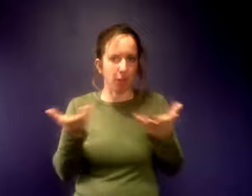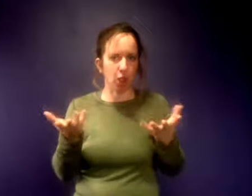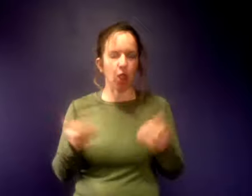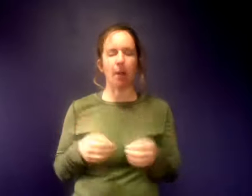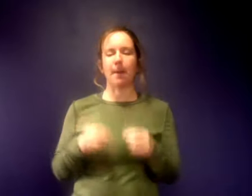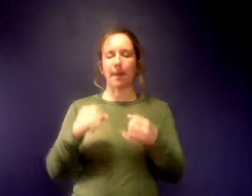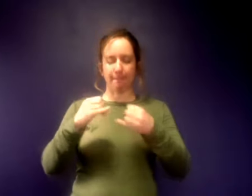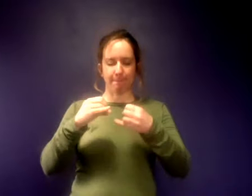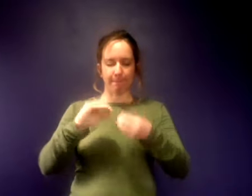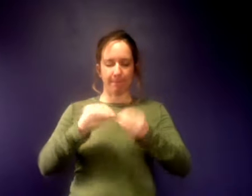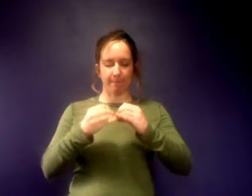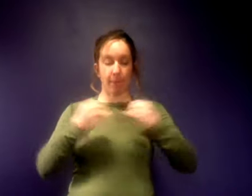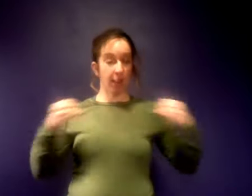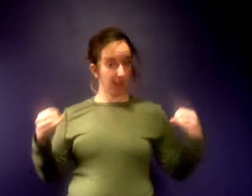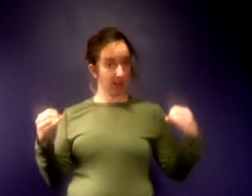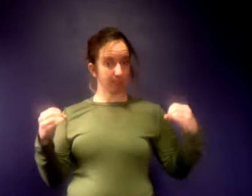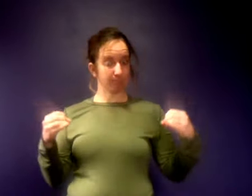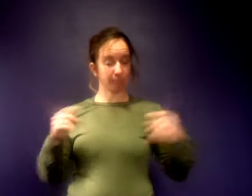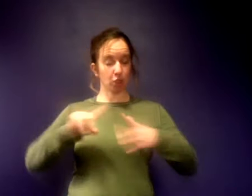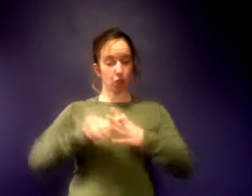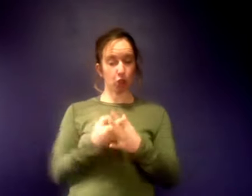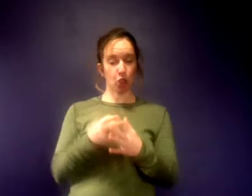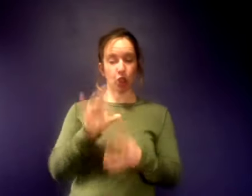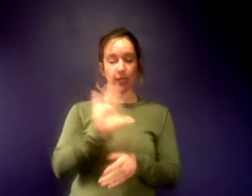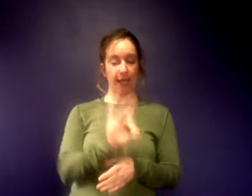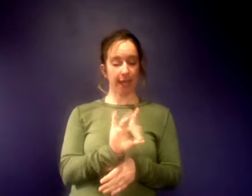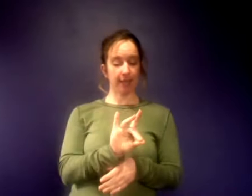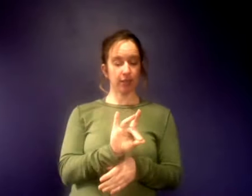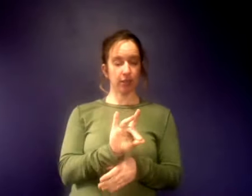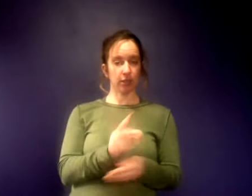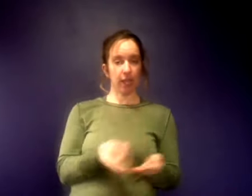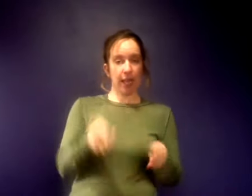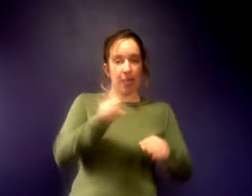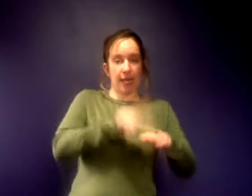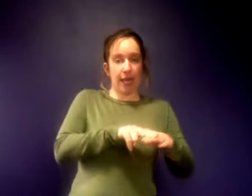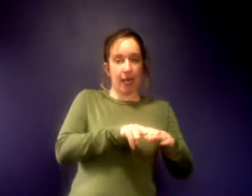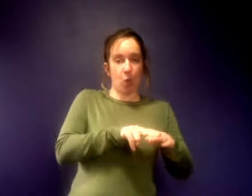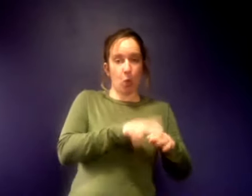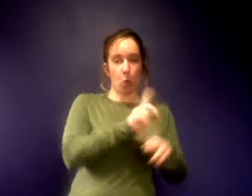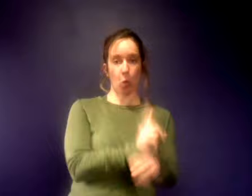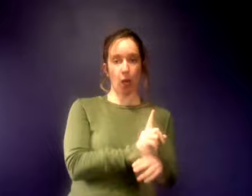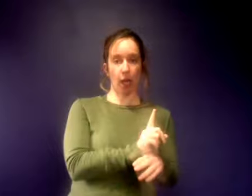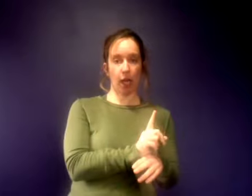8, and you add 1. 8 plus 1 is equal to 9.